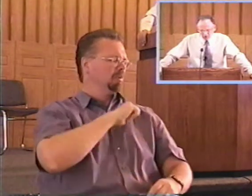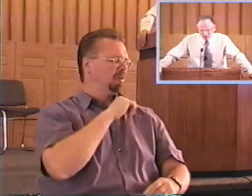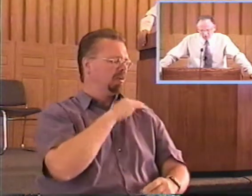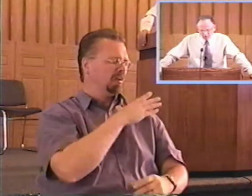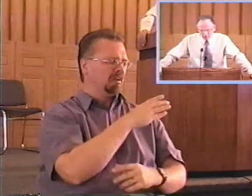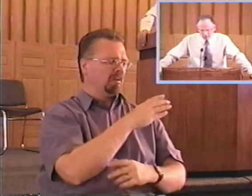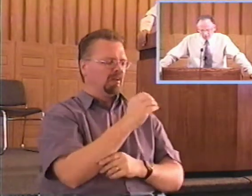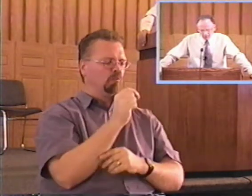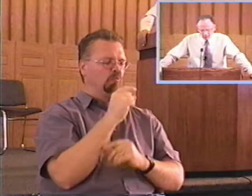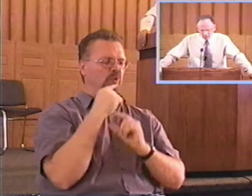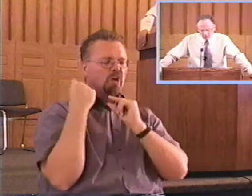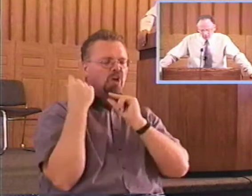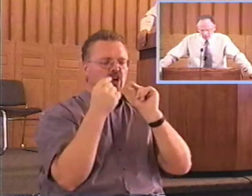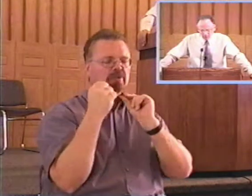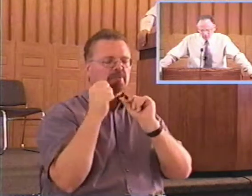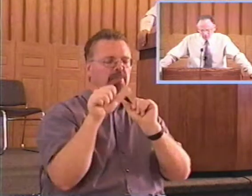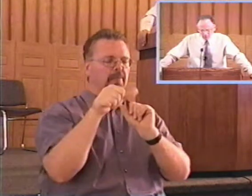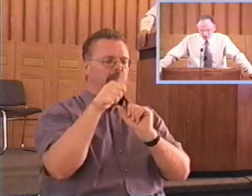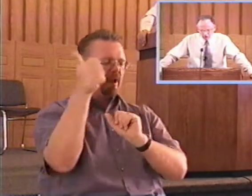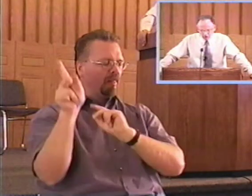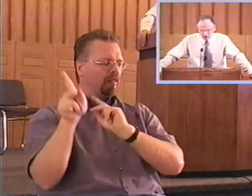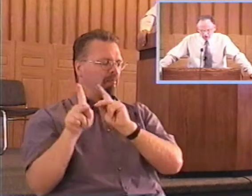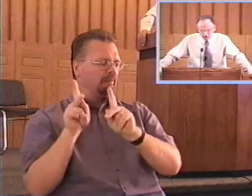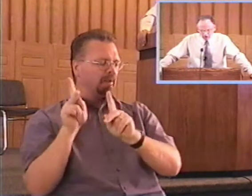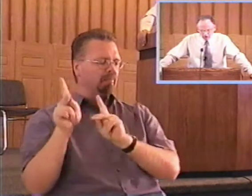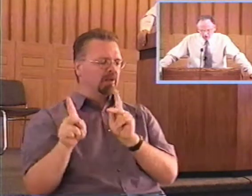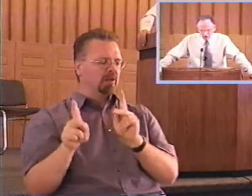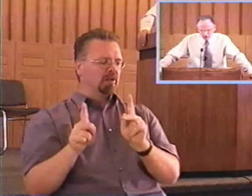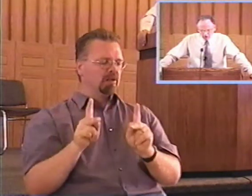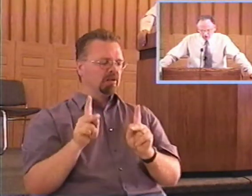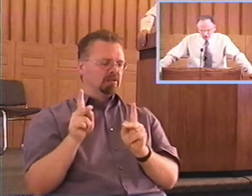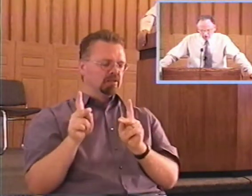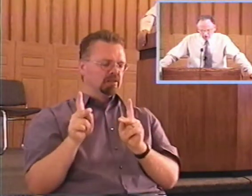We gossip about other people.